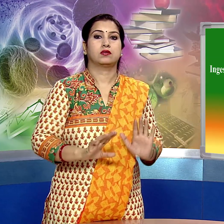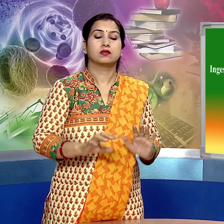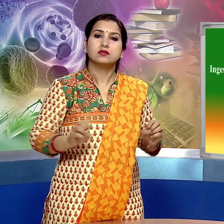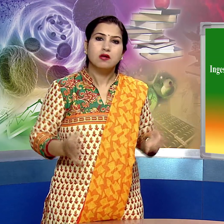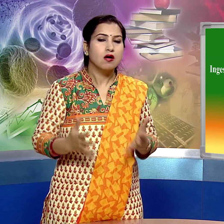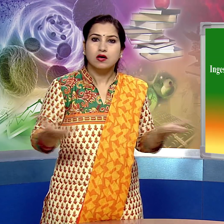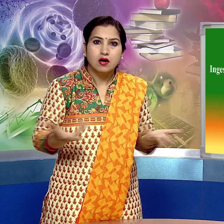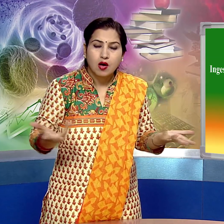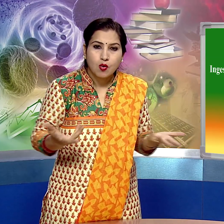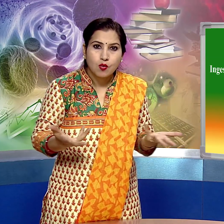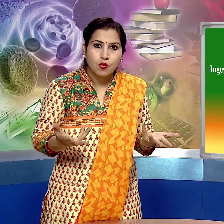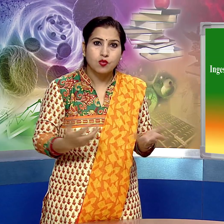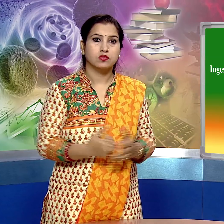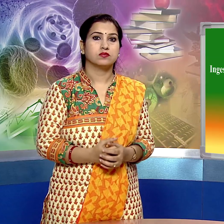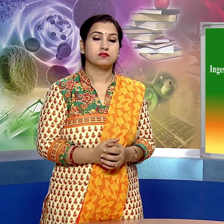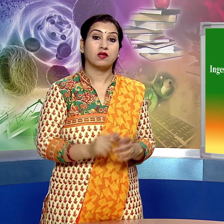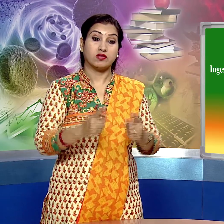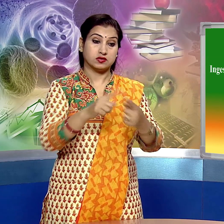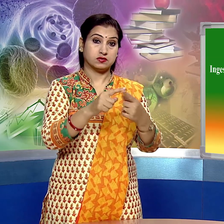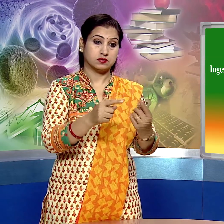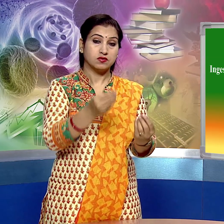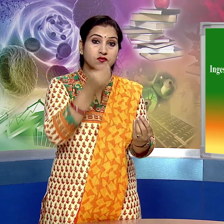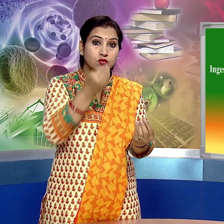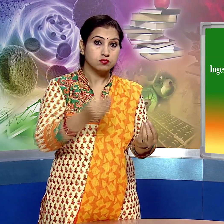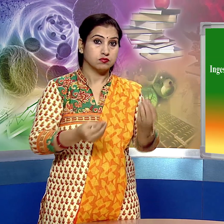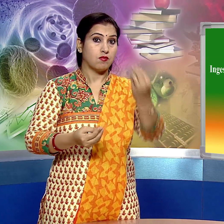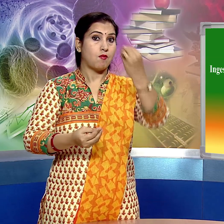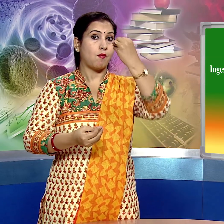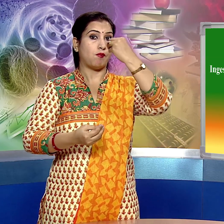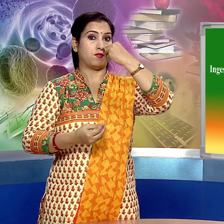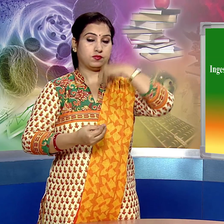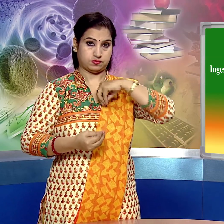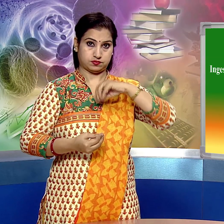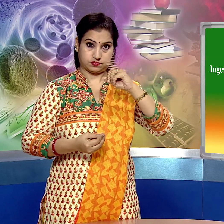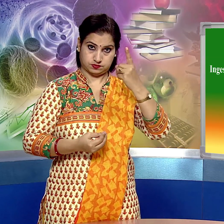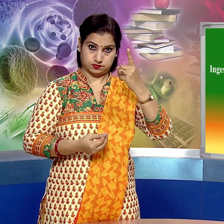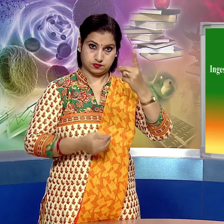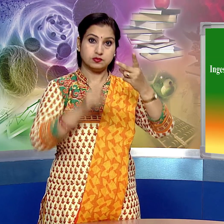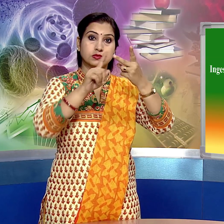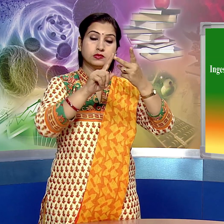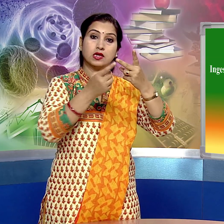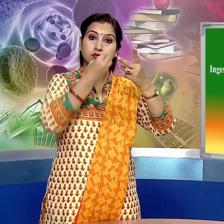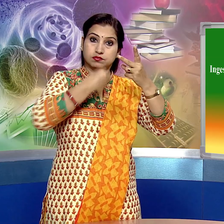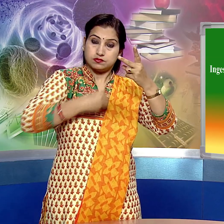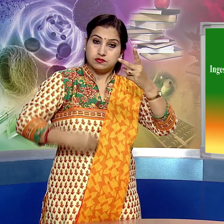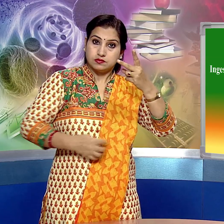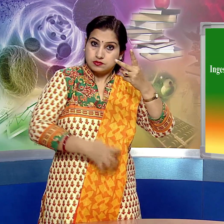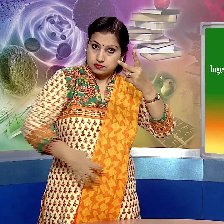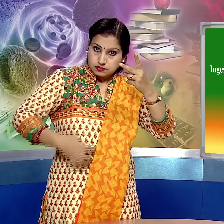Nutrition starts from the process of ingestion of food, after that digestion of food,